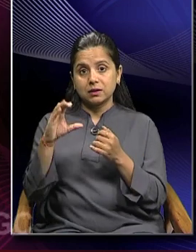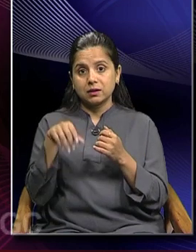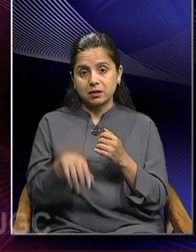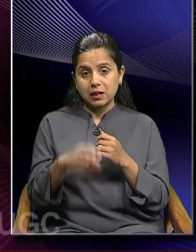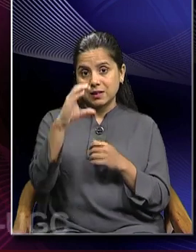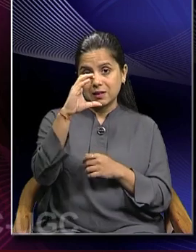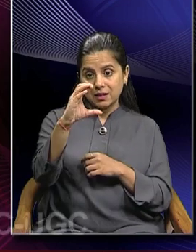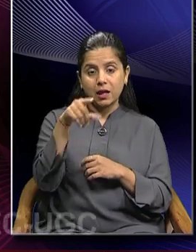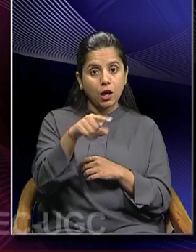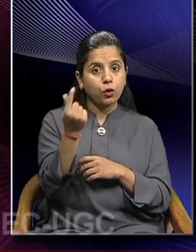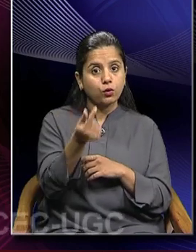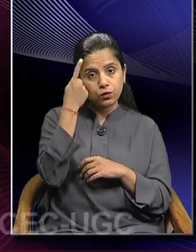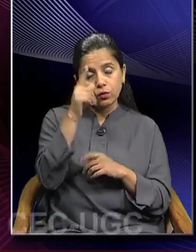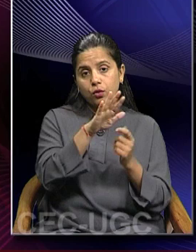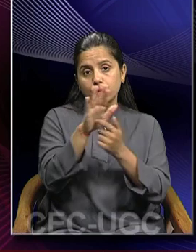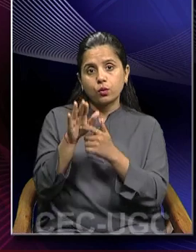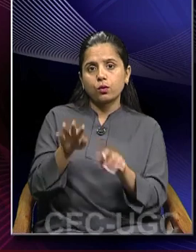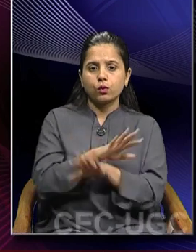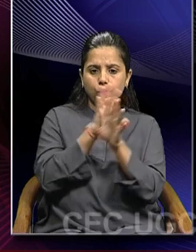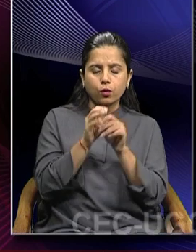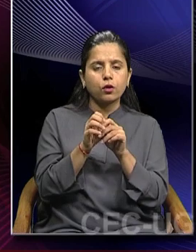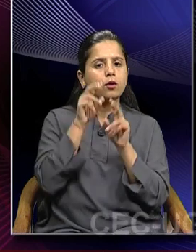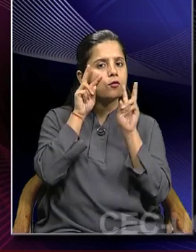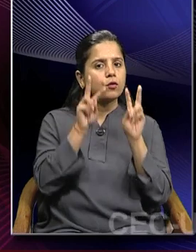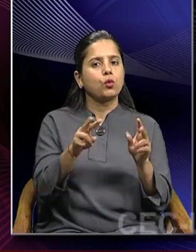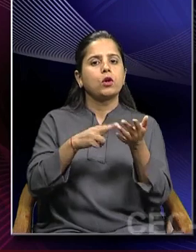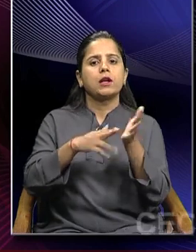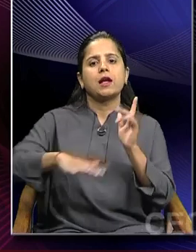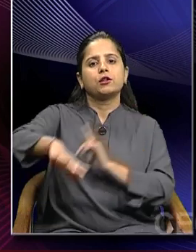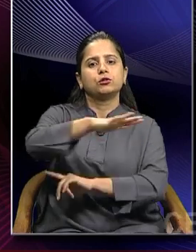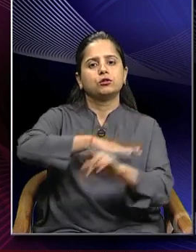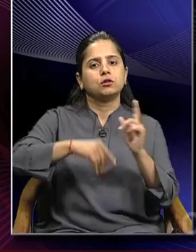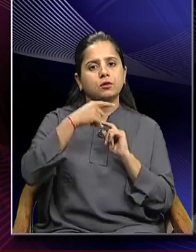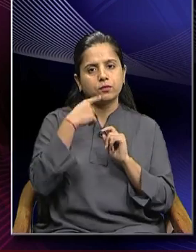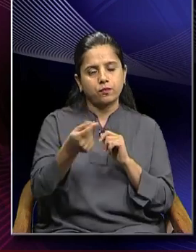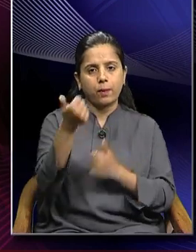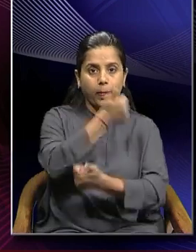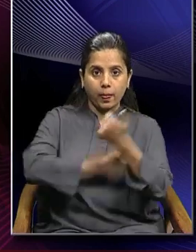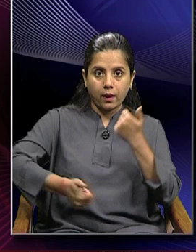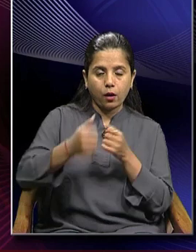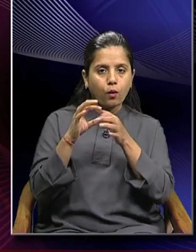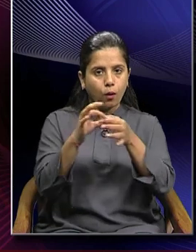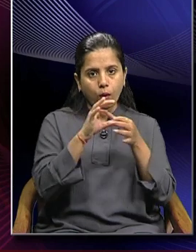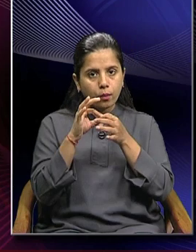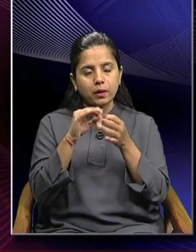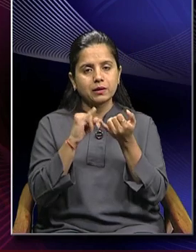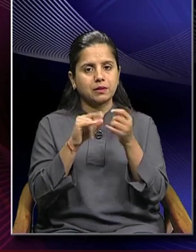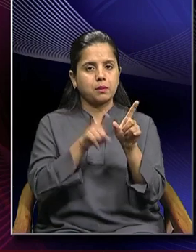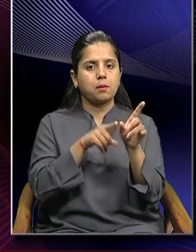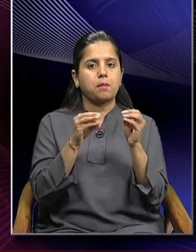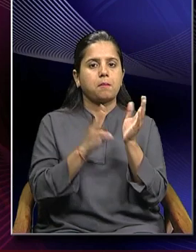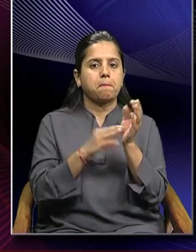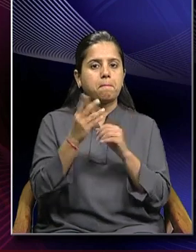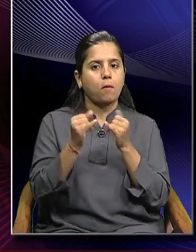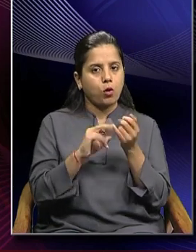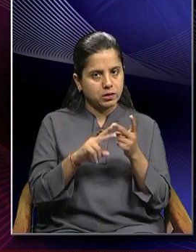C is being used to refer to complete view of nature in terms of competition, cooperation and symbiosis. So